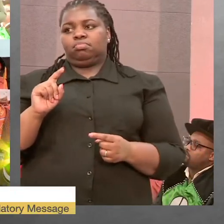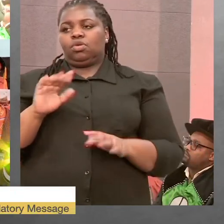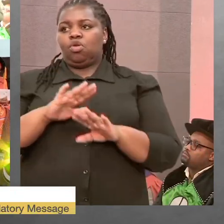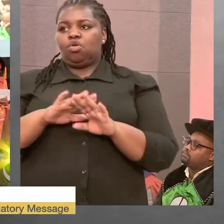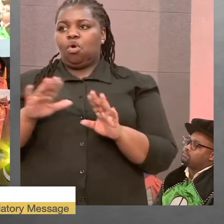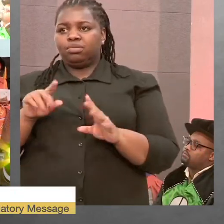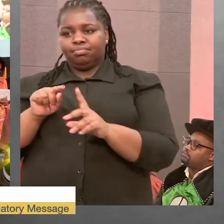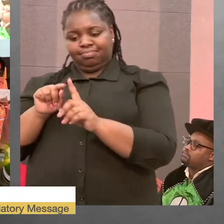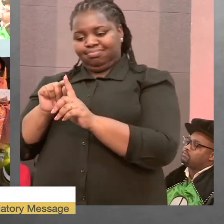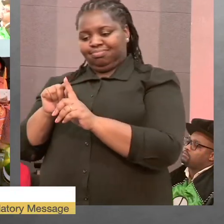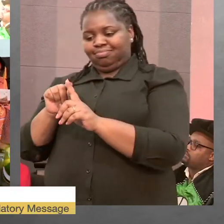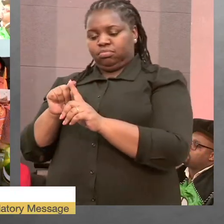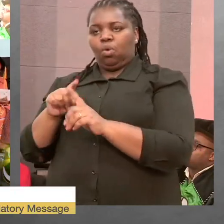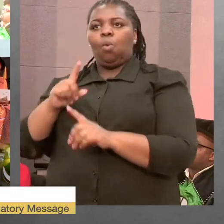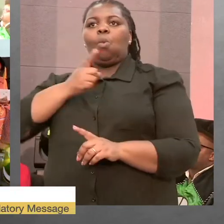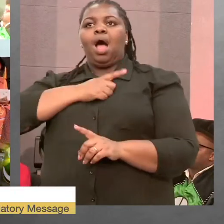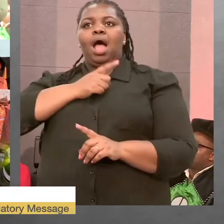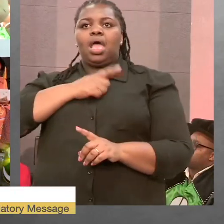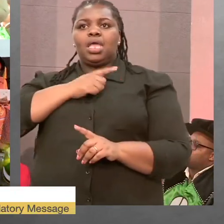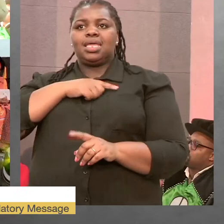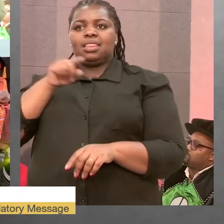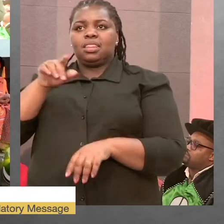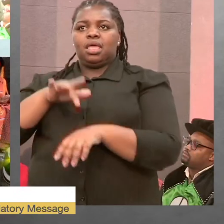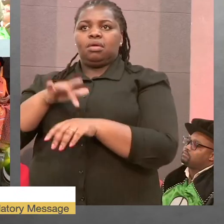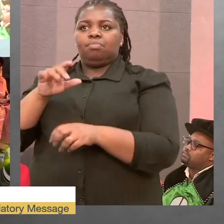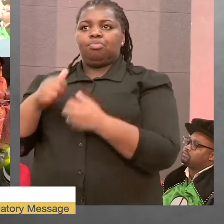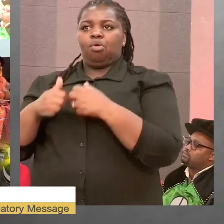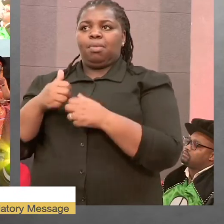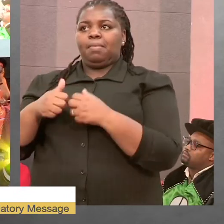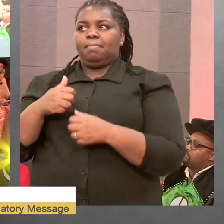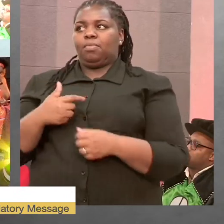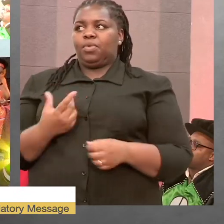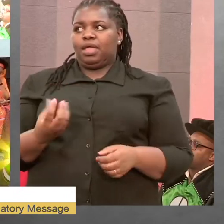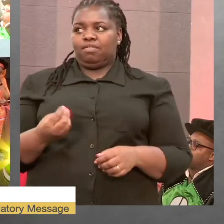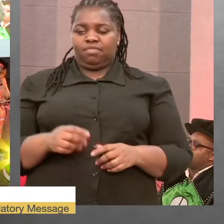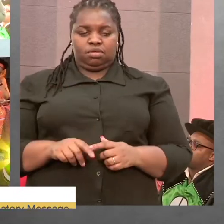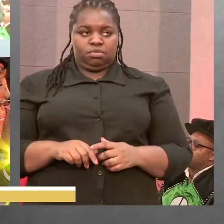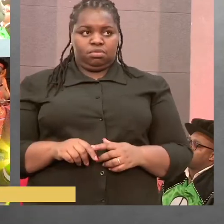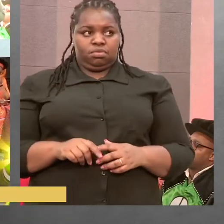the actual causes of this crisis that we're confronted with.